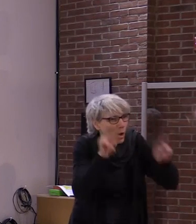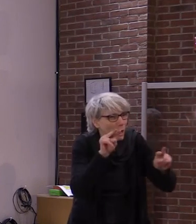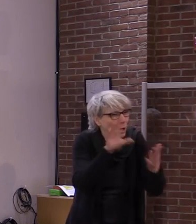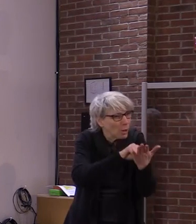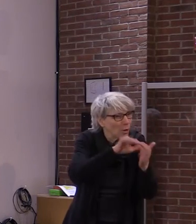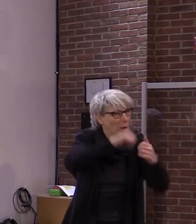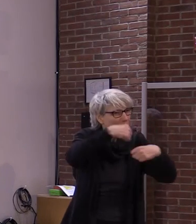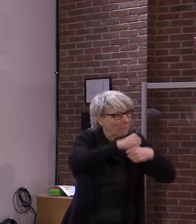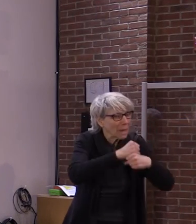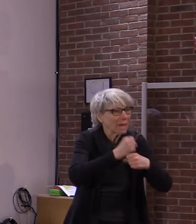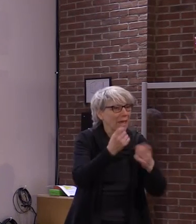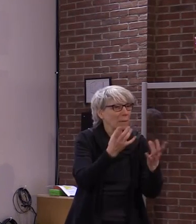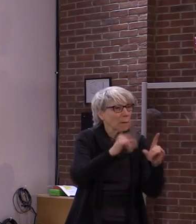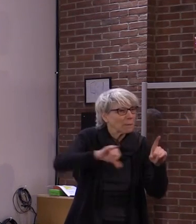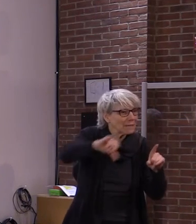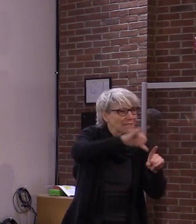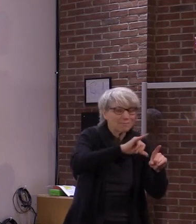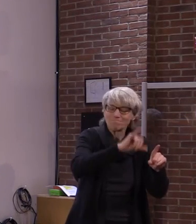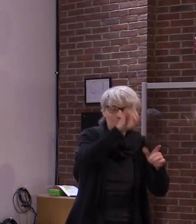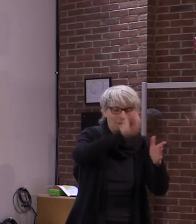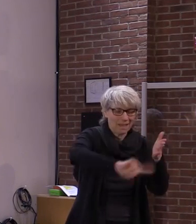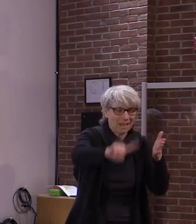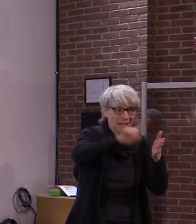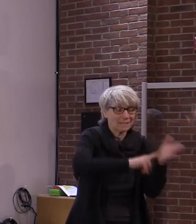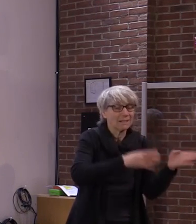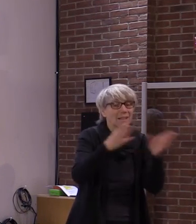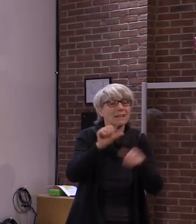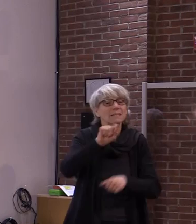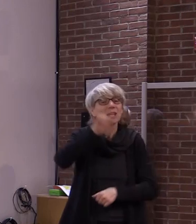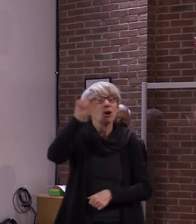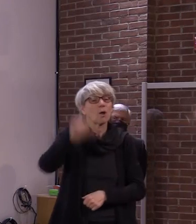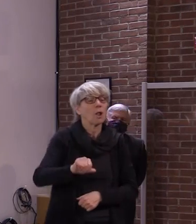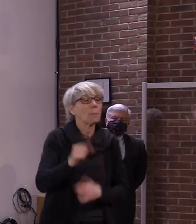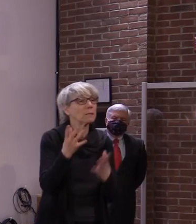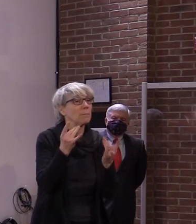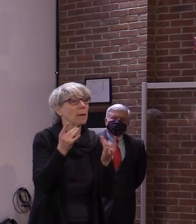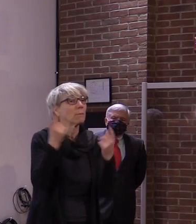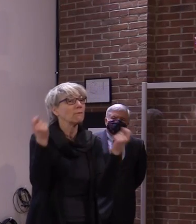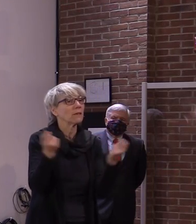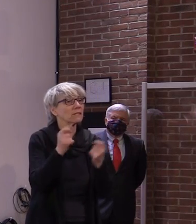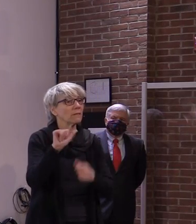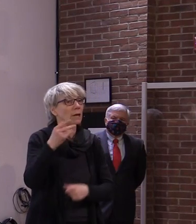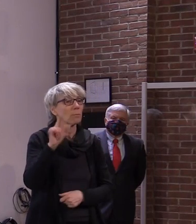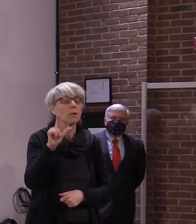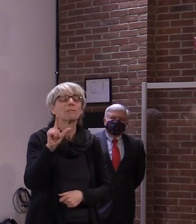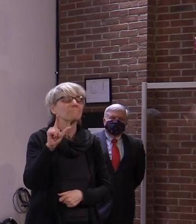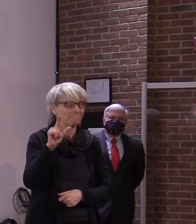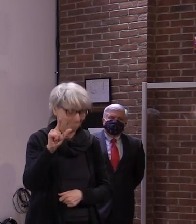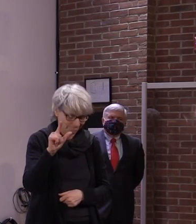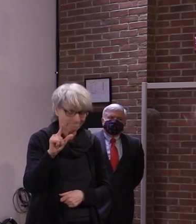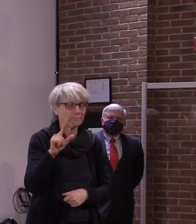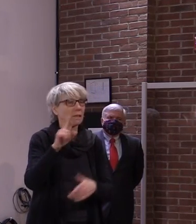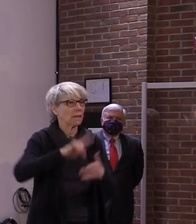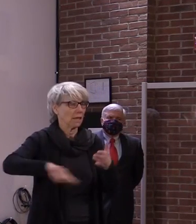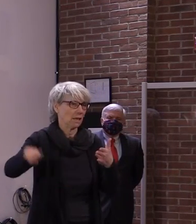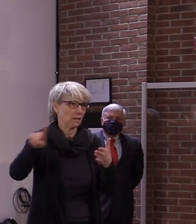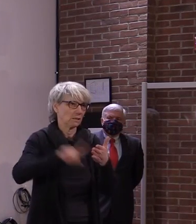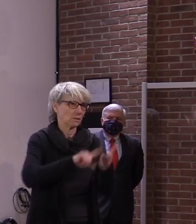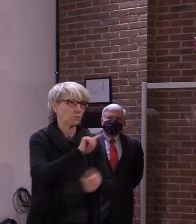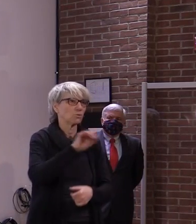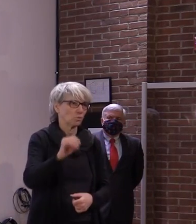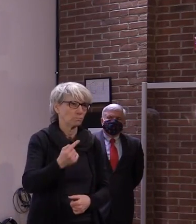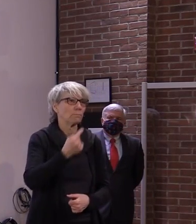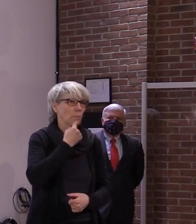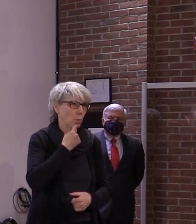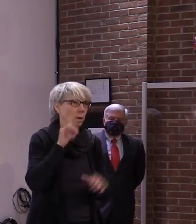been canceled, as well as the St. Albans Maple Festival in April. But despite COVID-19, our